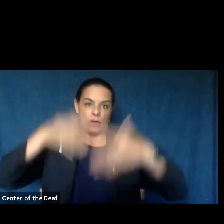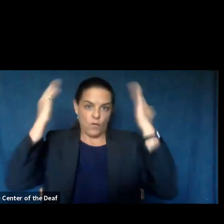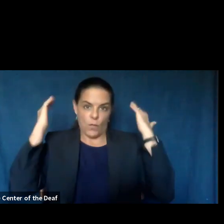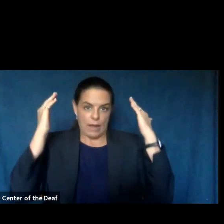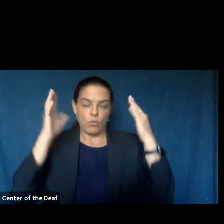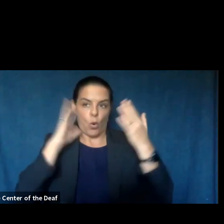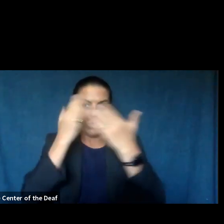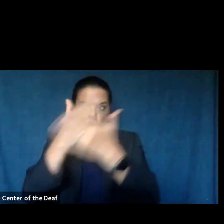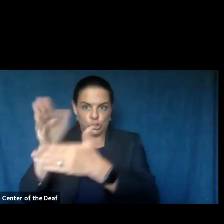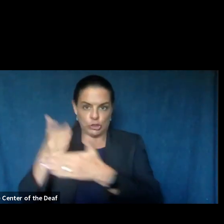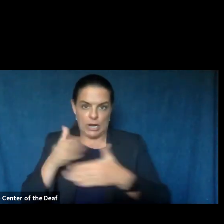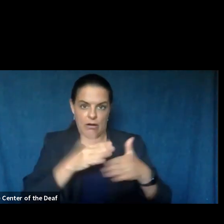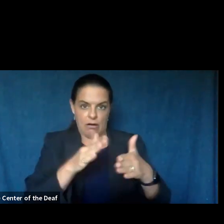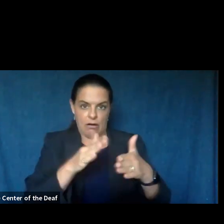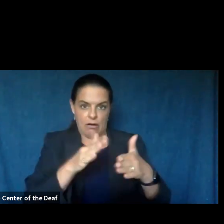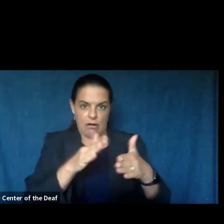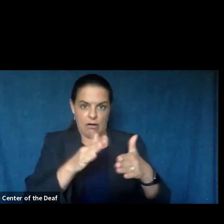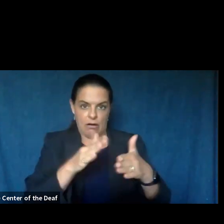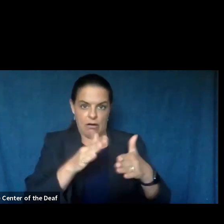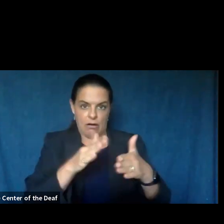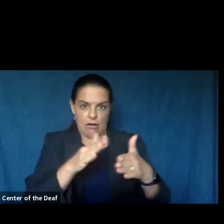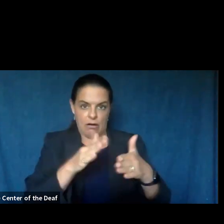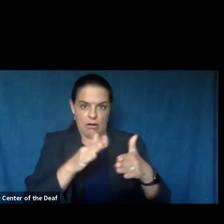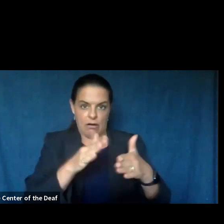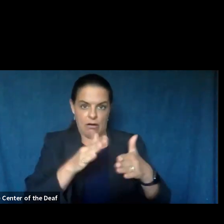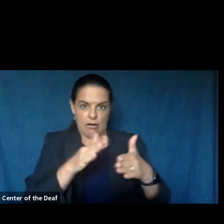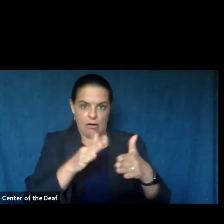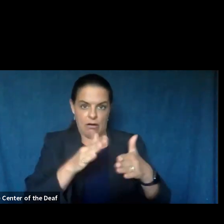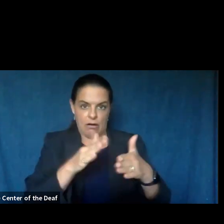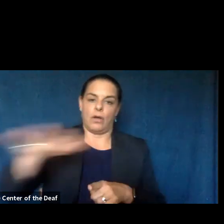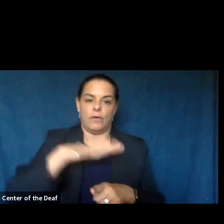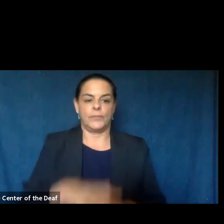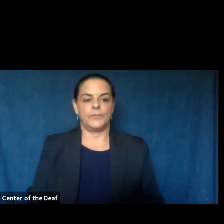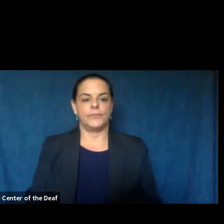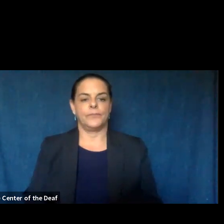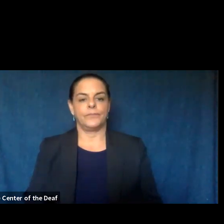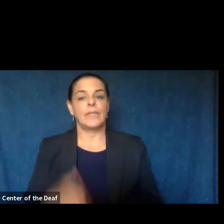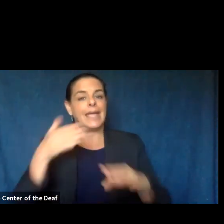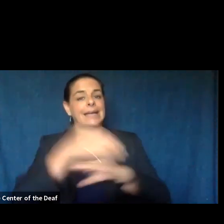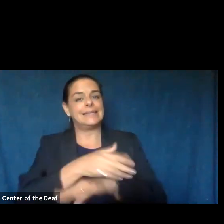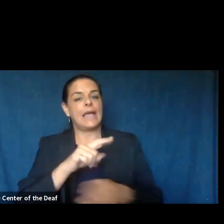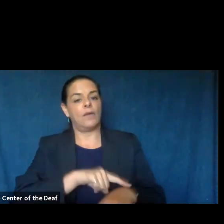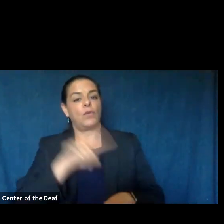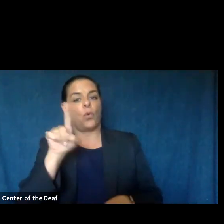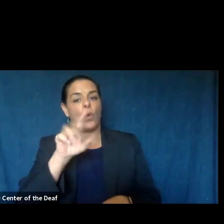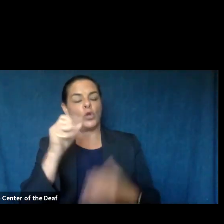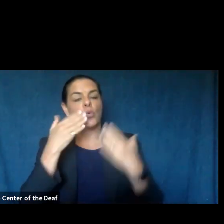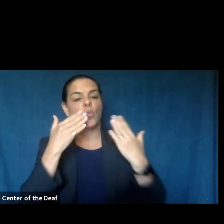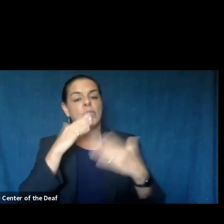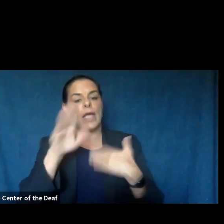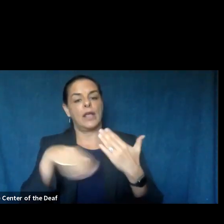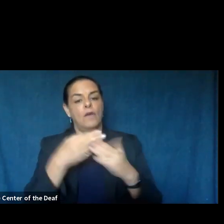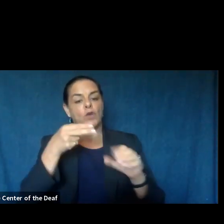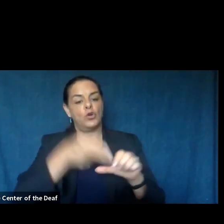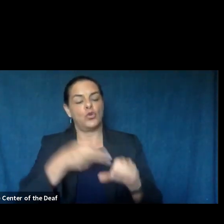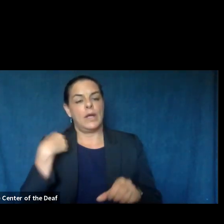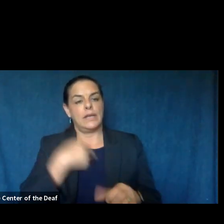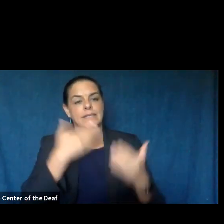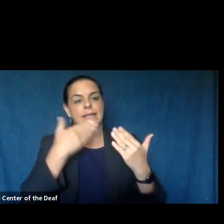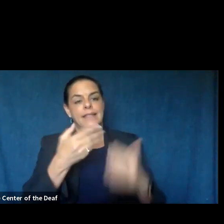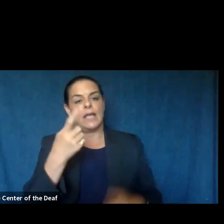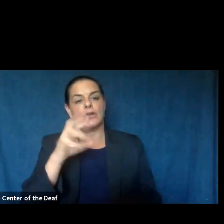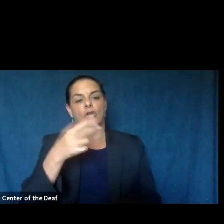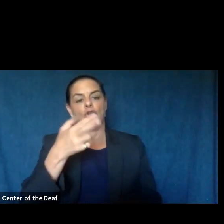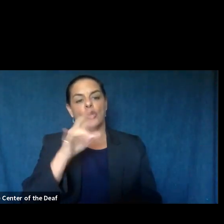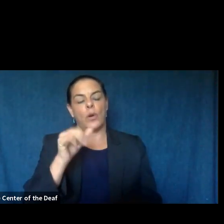the impact will be felt horizontally across systems. All right, it is after 1 o'clock, so thank you all for joining us. Thank you, Dr. Gray, for joining